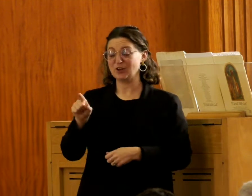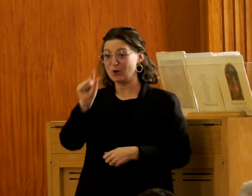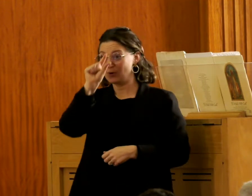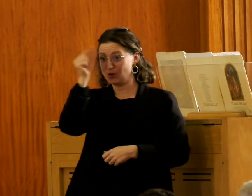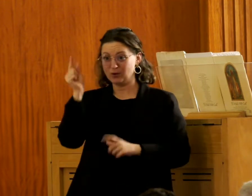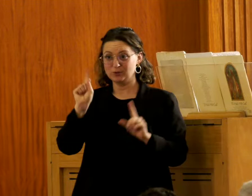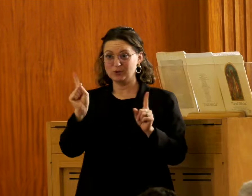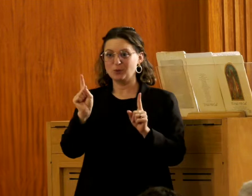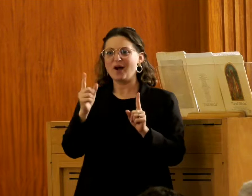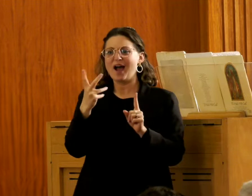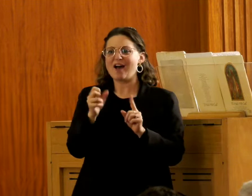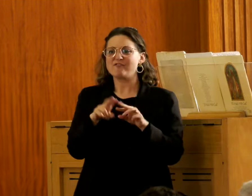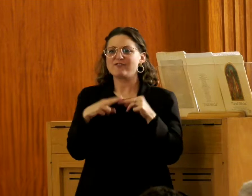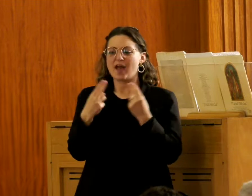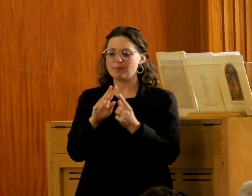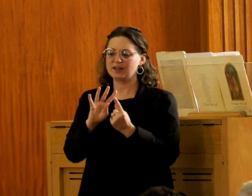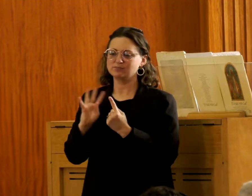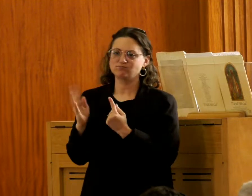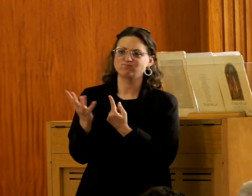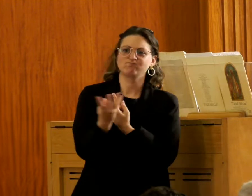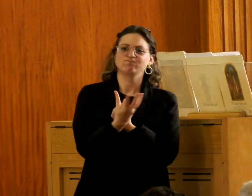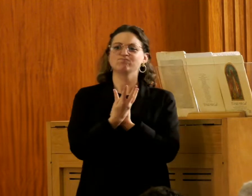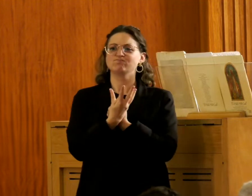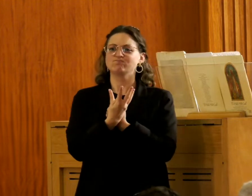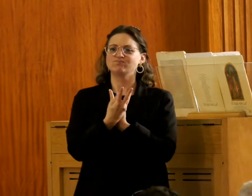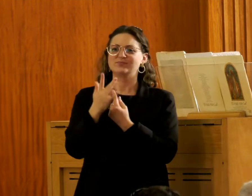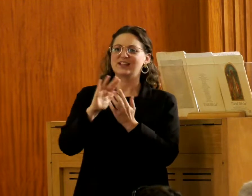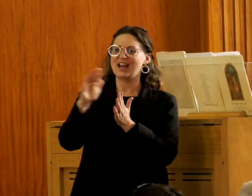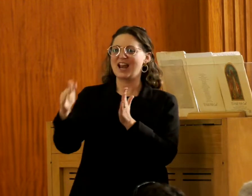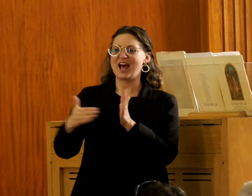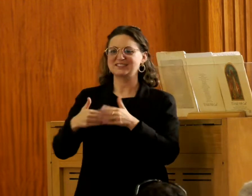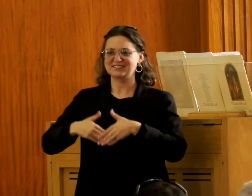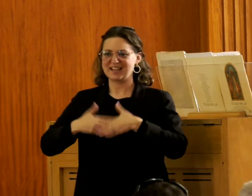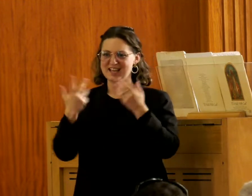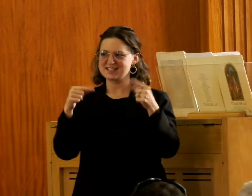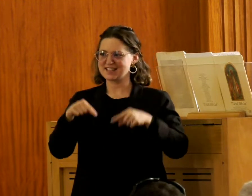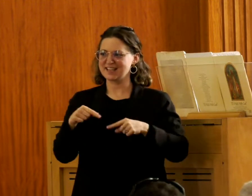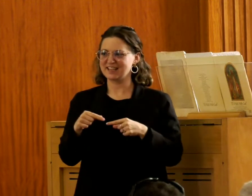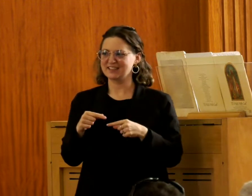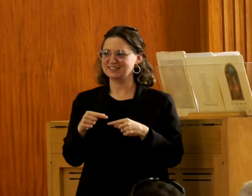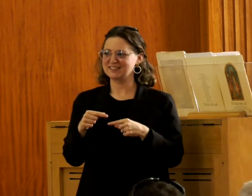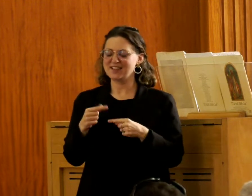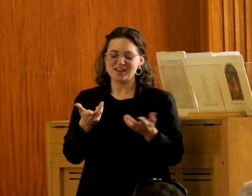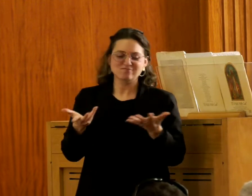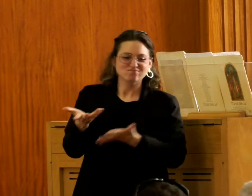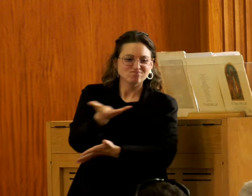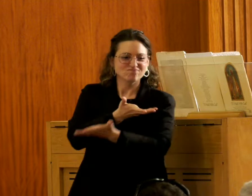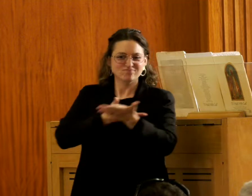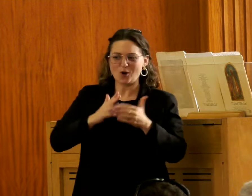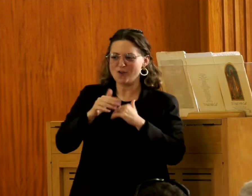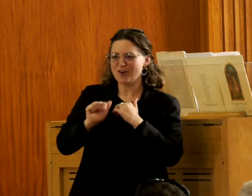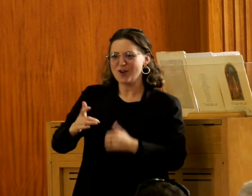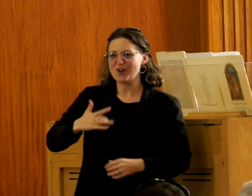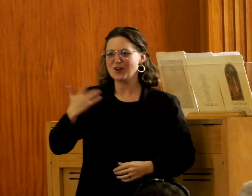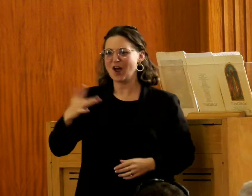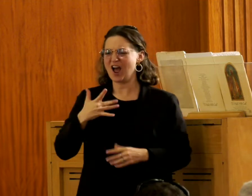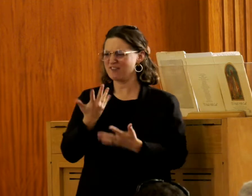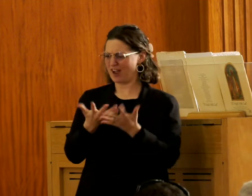surrounded by those who loved her dearly, who took strength in reminiscing about Joan's life and her impact on so